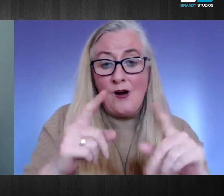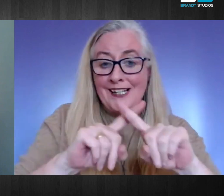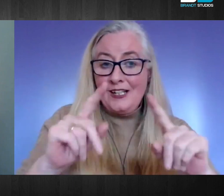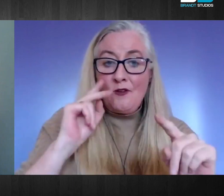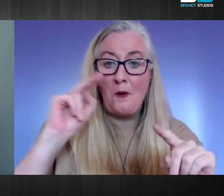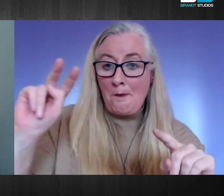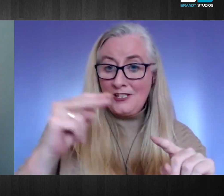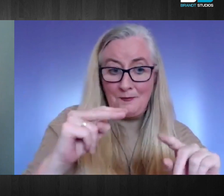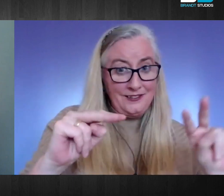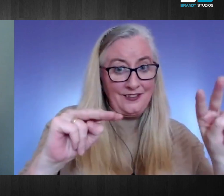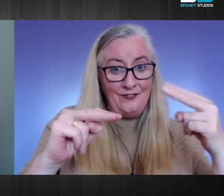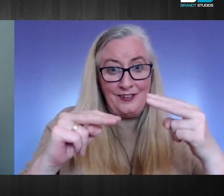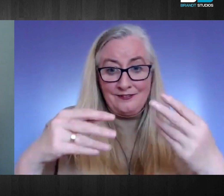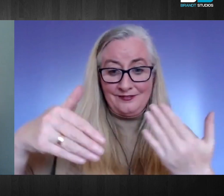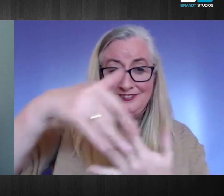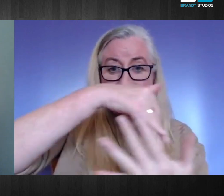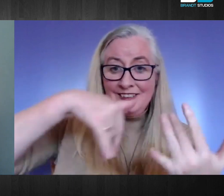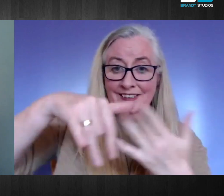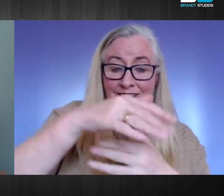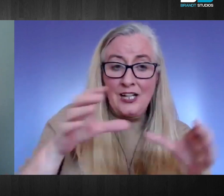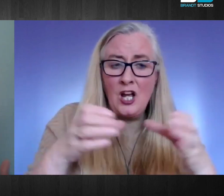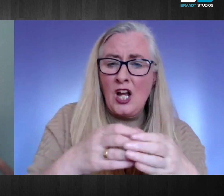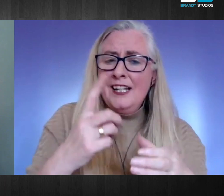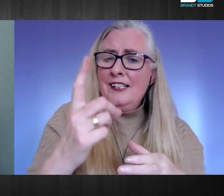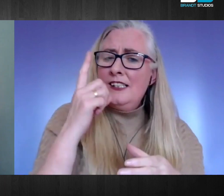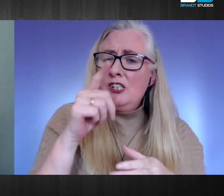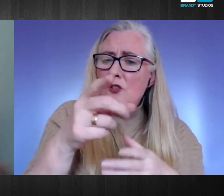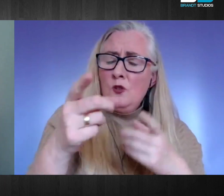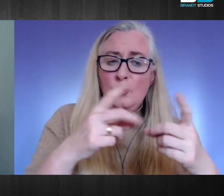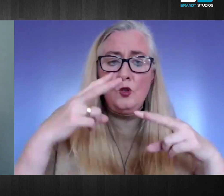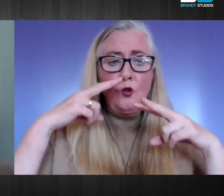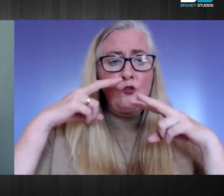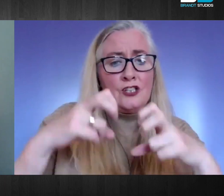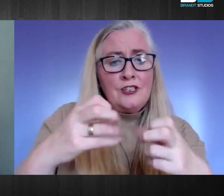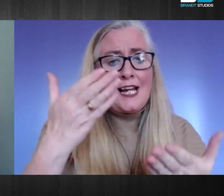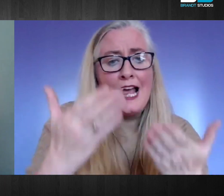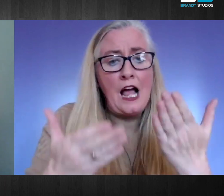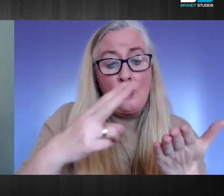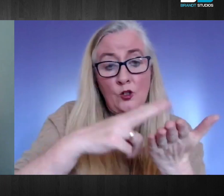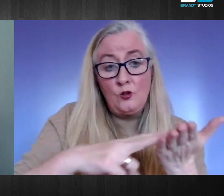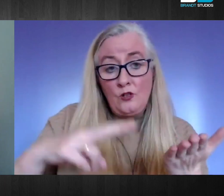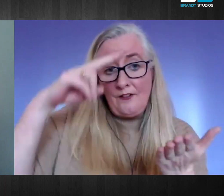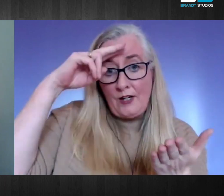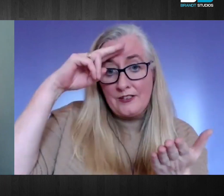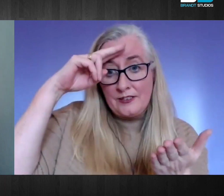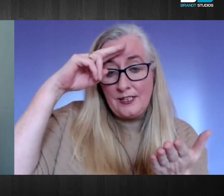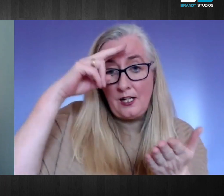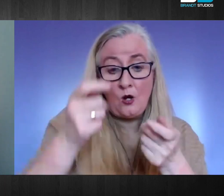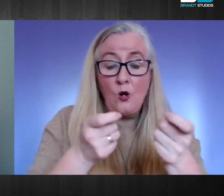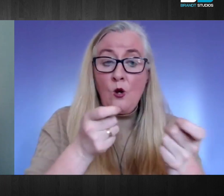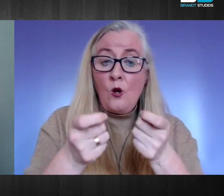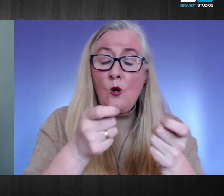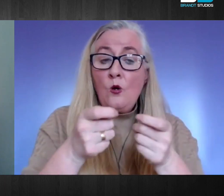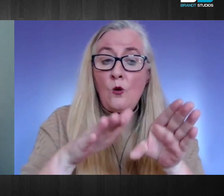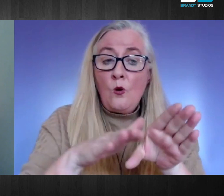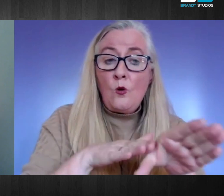And I think you did a bit of research looking at how the universities are coping with a number